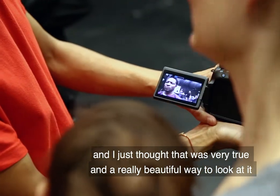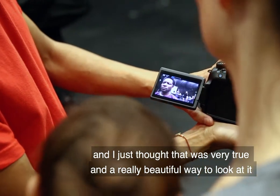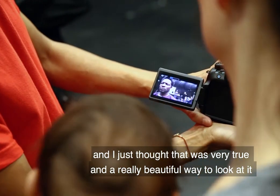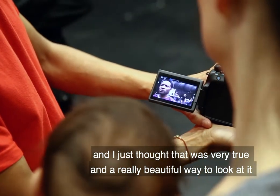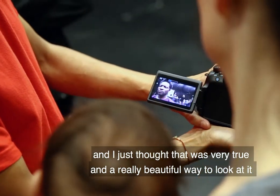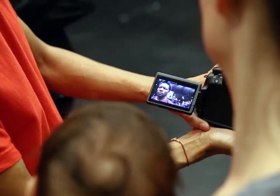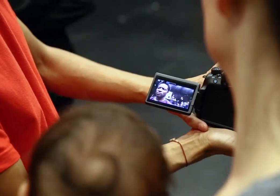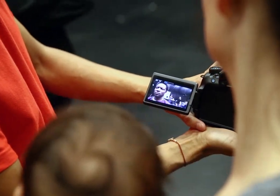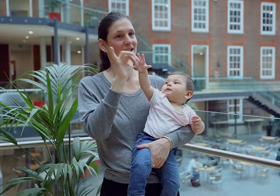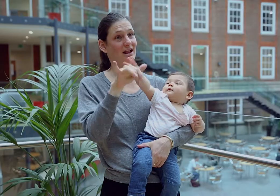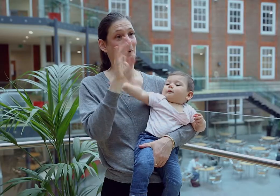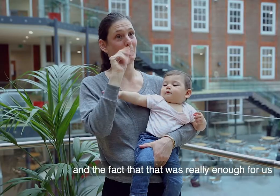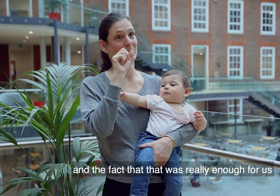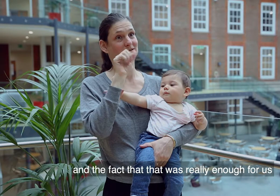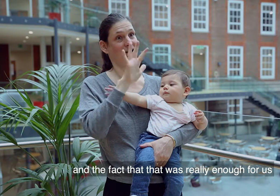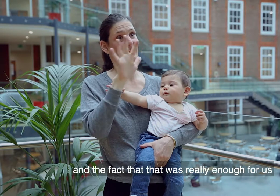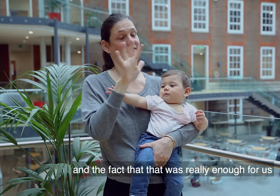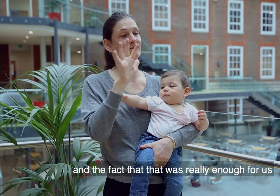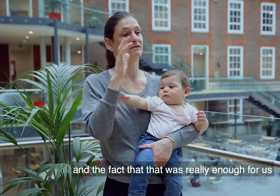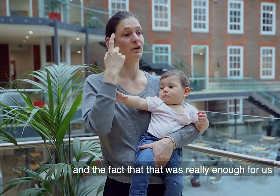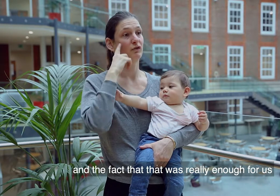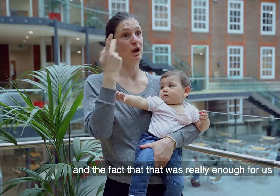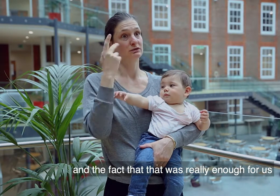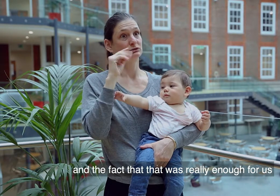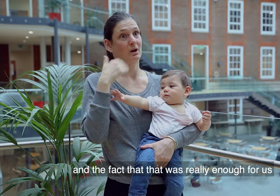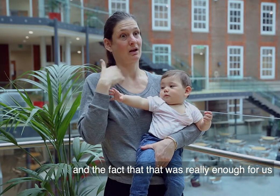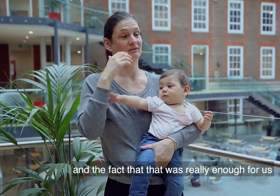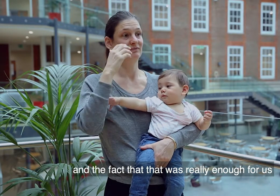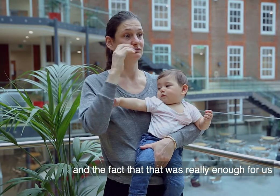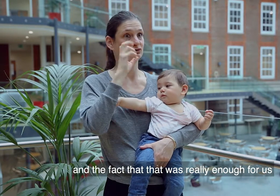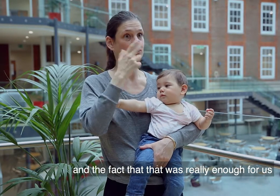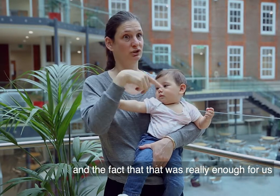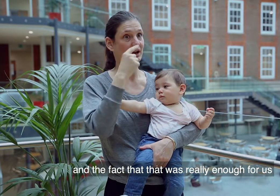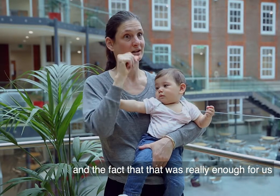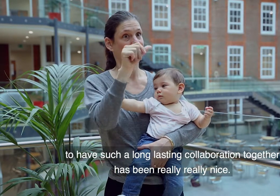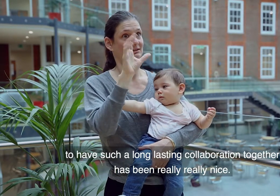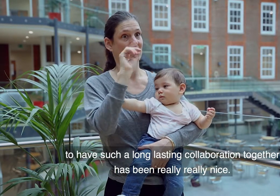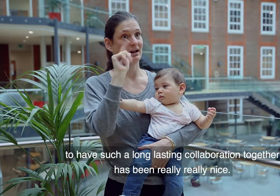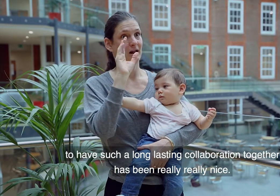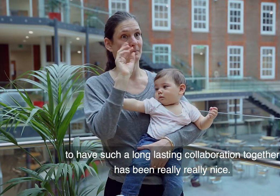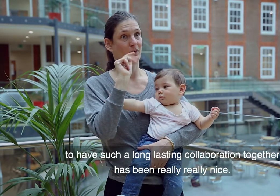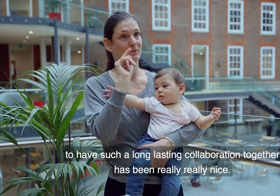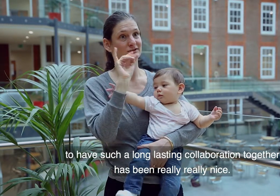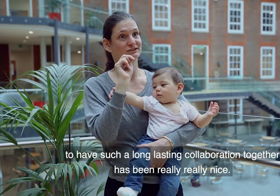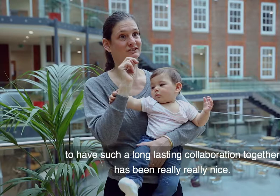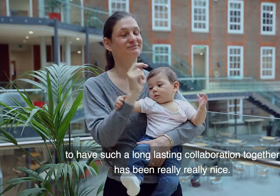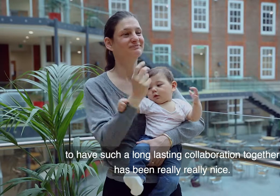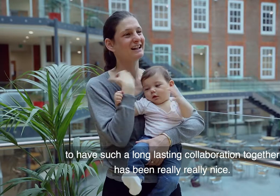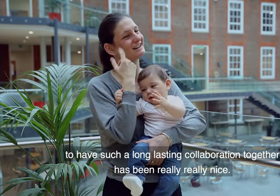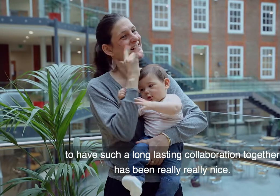to look at it. And the fact that that was really enough for us to have such a long-lasting collaboration together